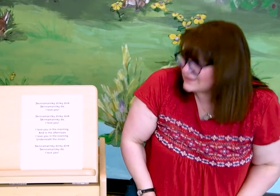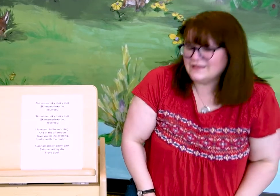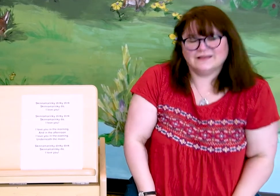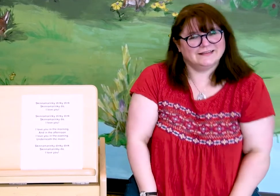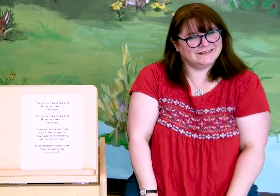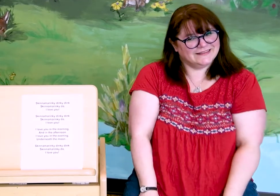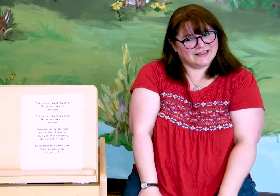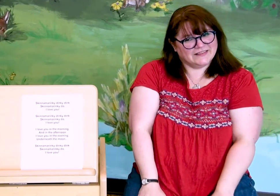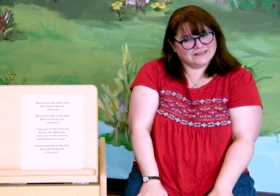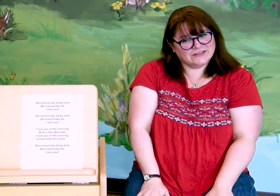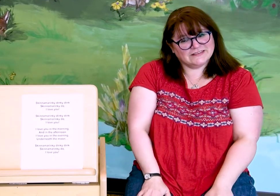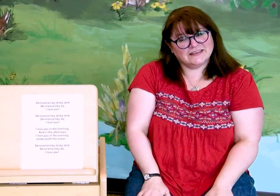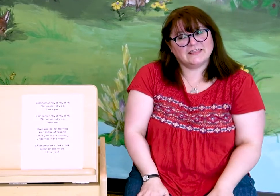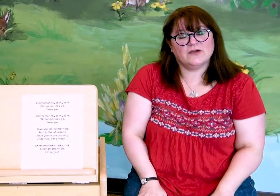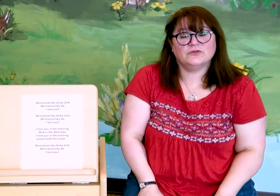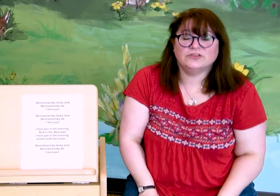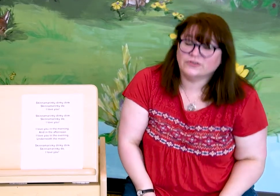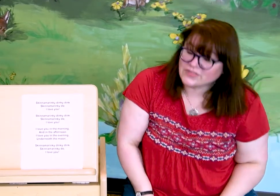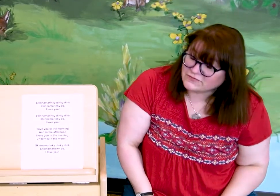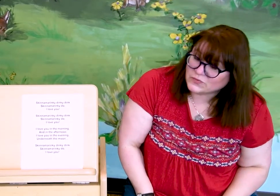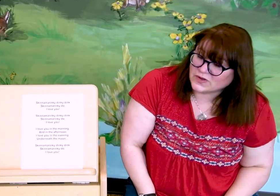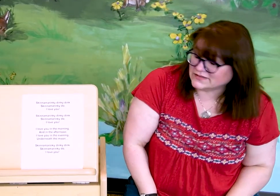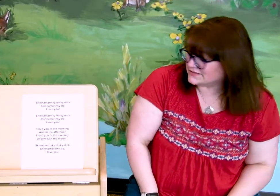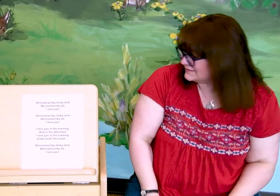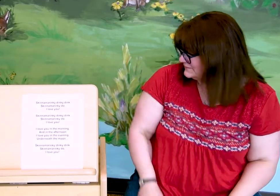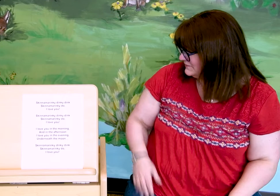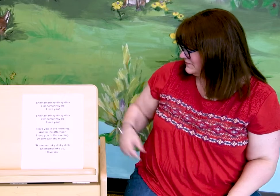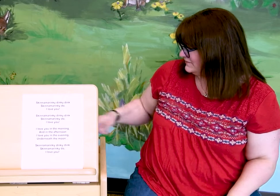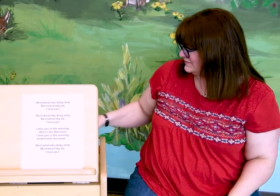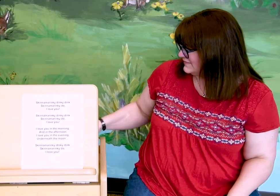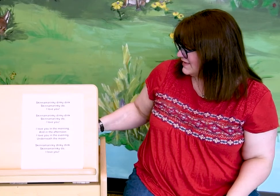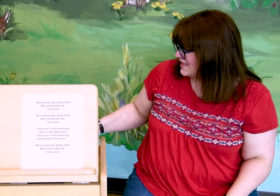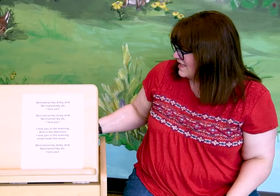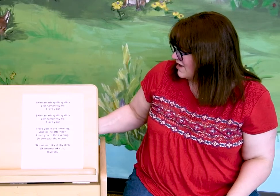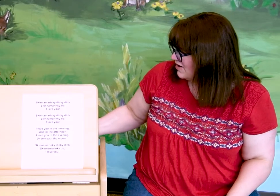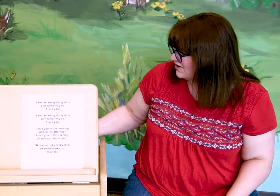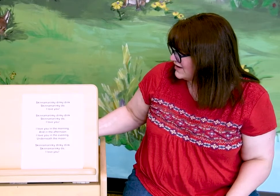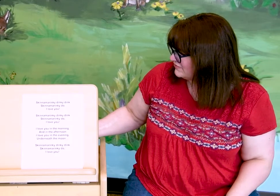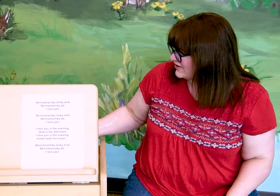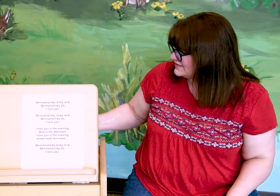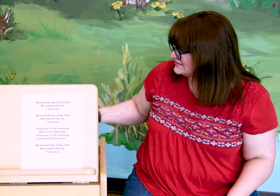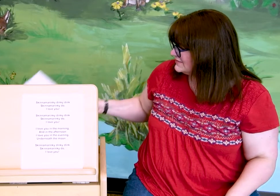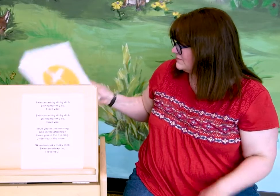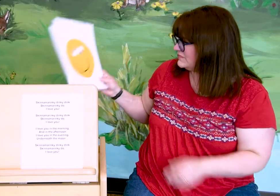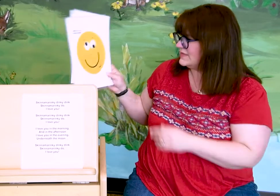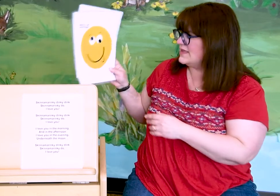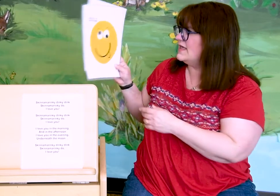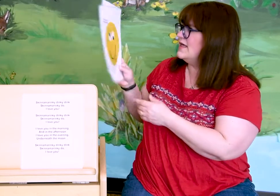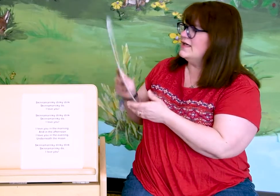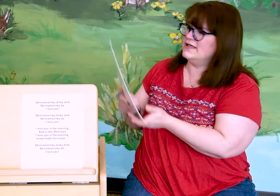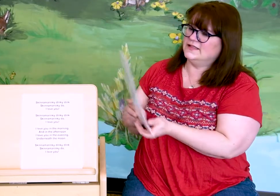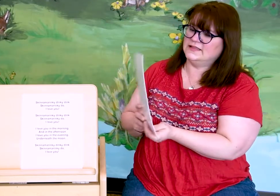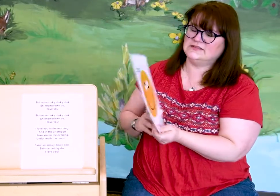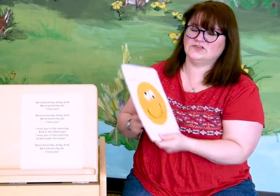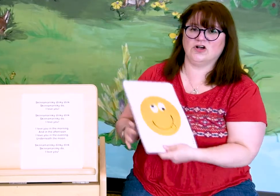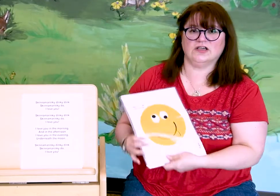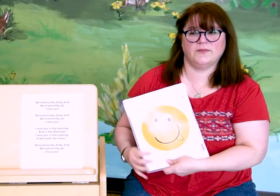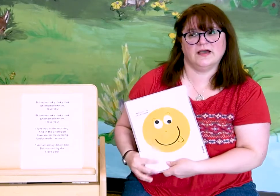You can sing that with your loved ones. All right, friends. Let's talk about